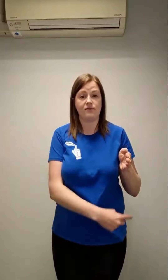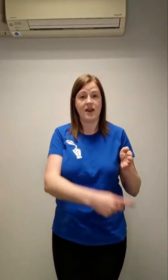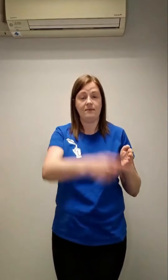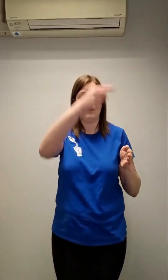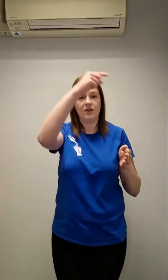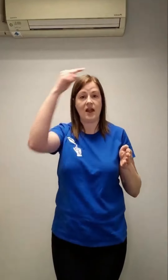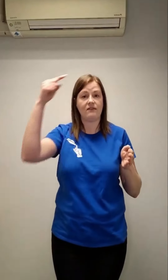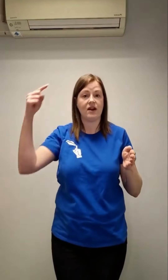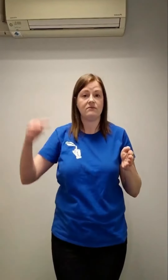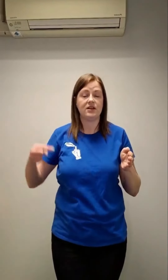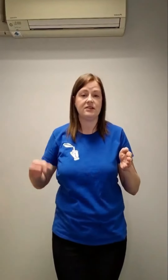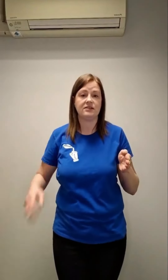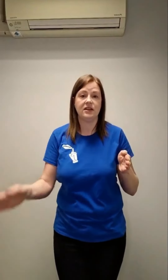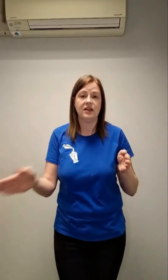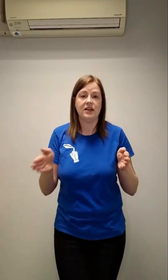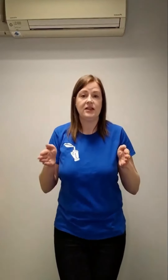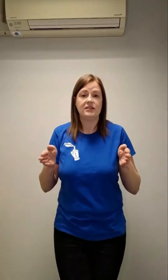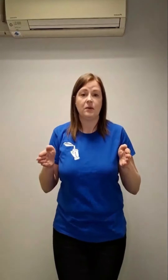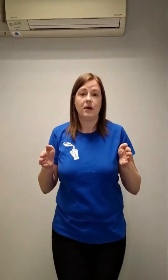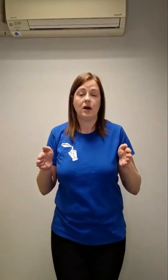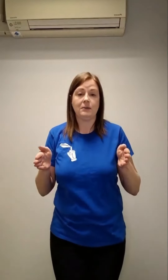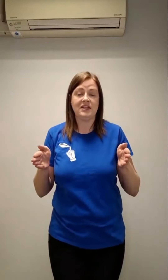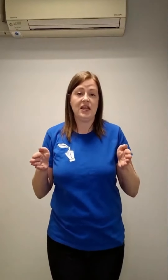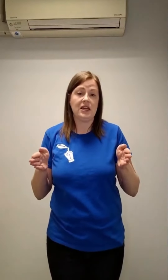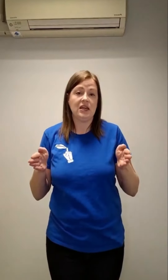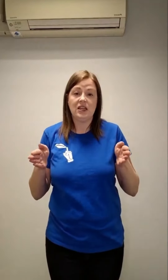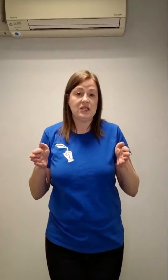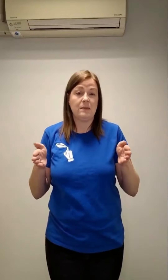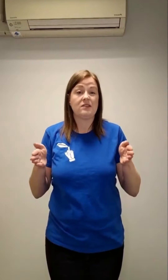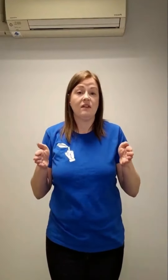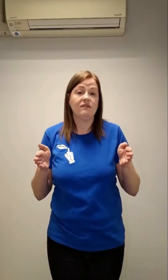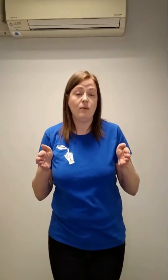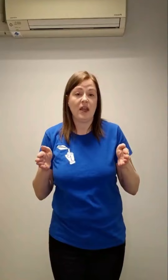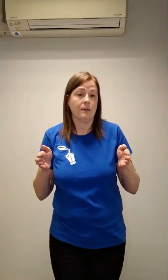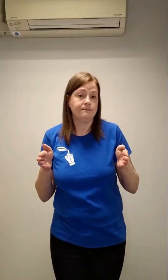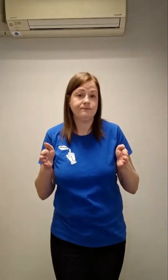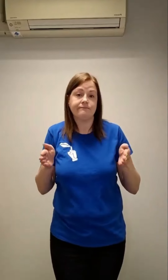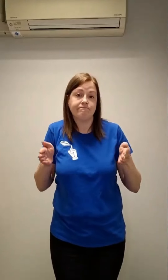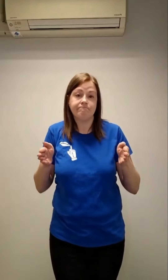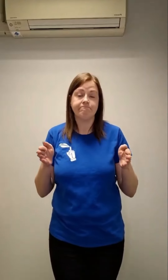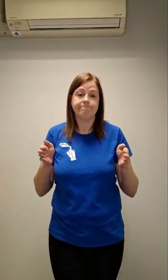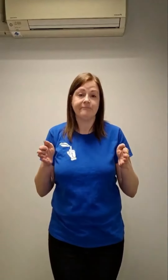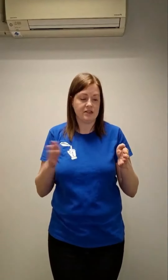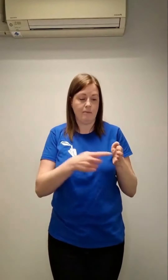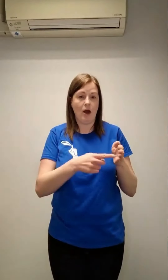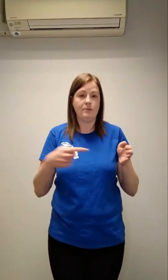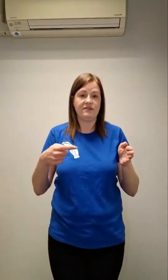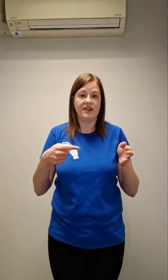frame that we have round us. So palms in, this will be the sign for big. So palms facing